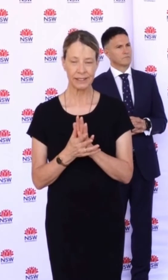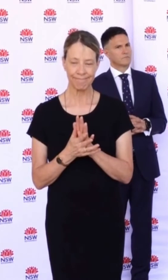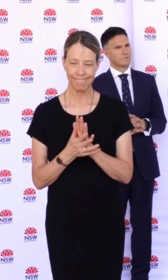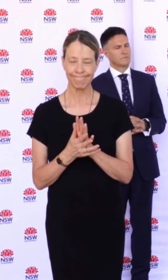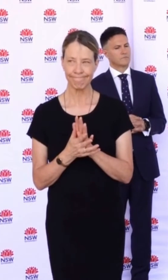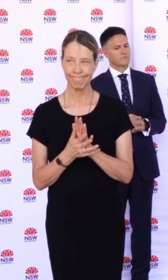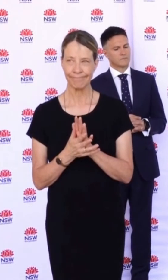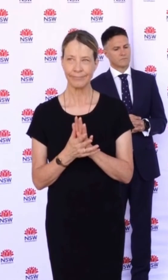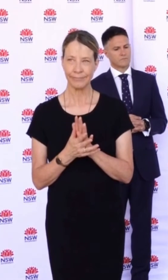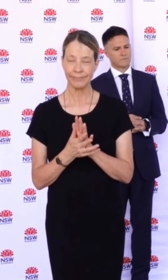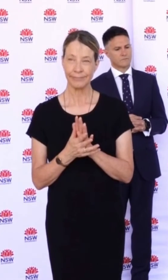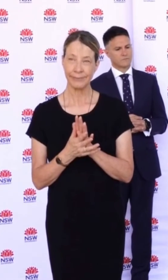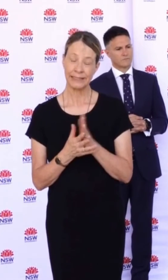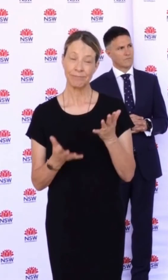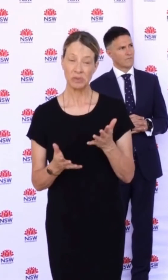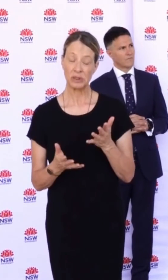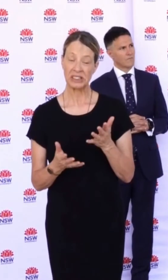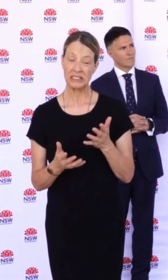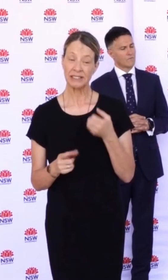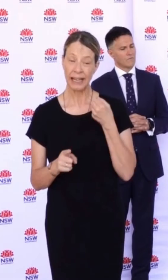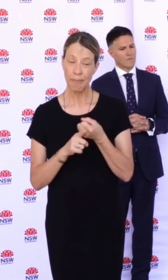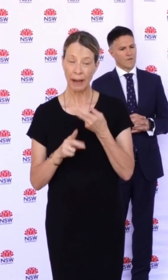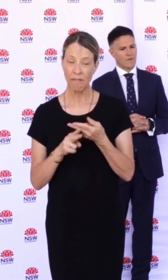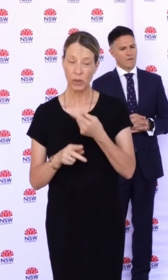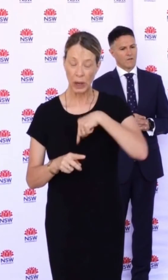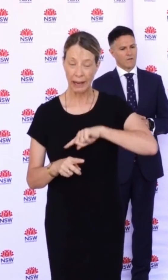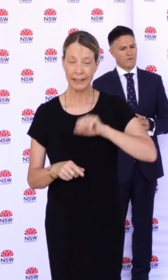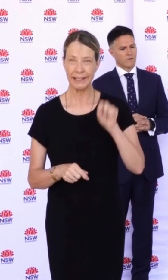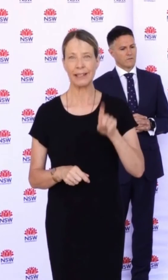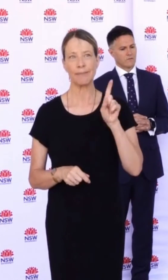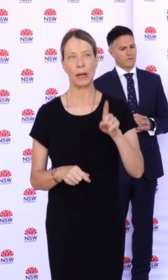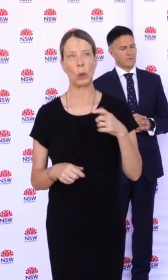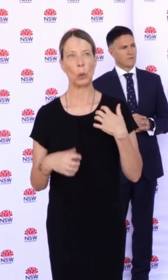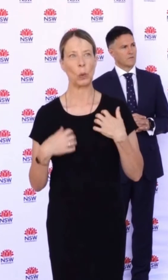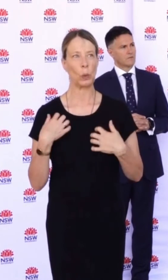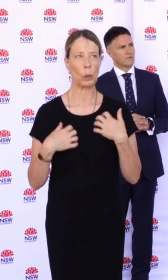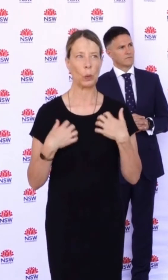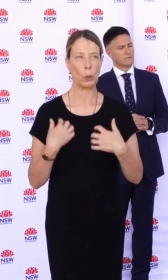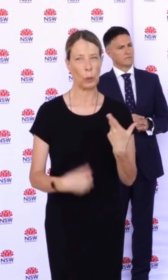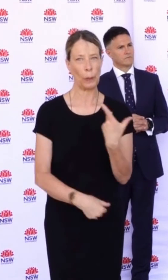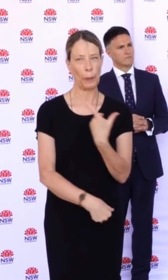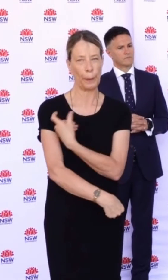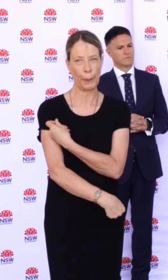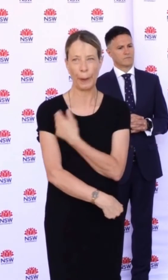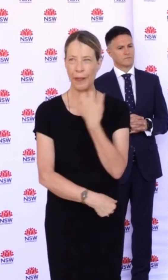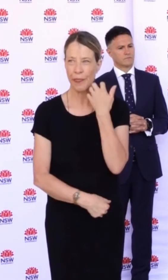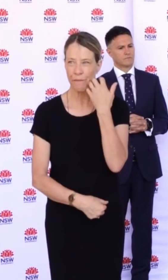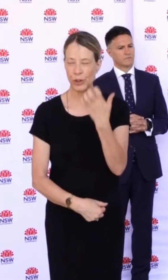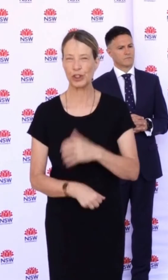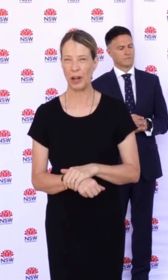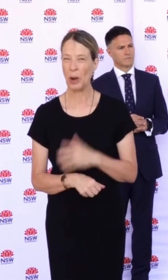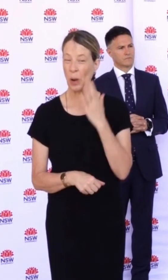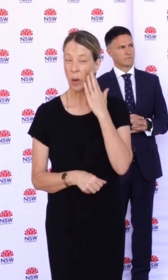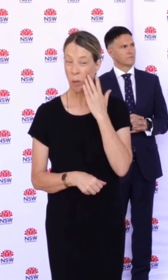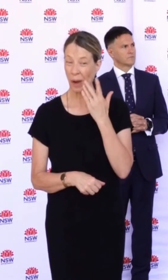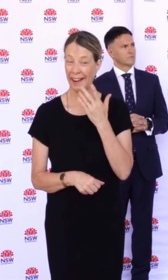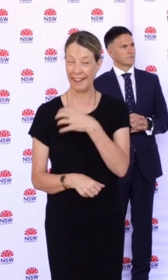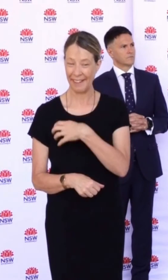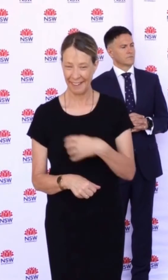They don't have any great difference except the fact that the transmission is actually much quicker and it would appear to